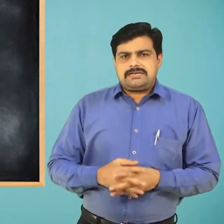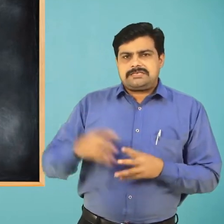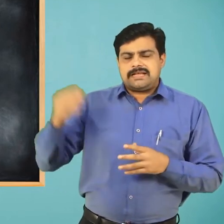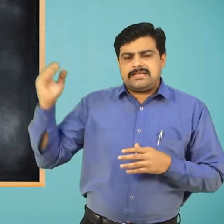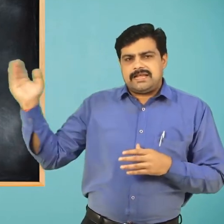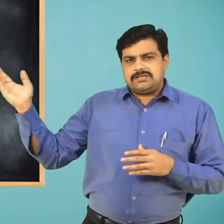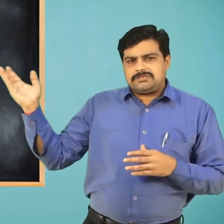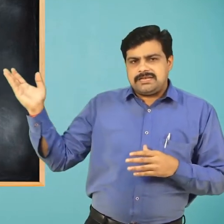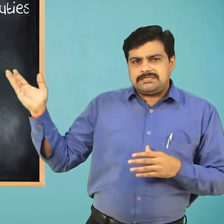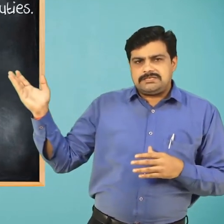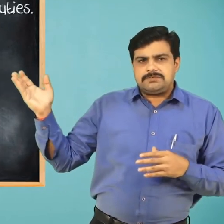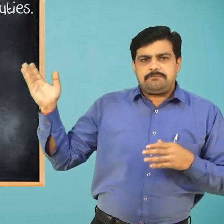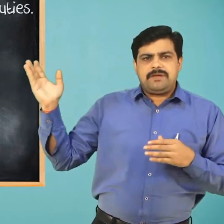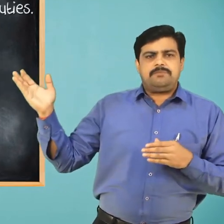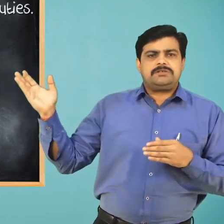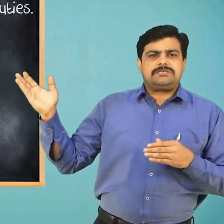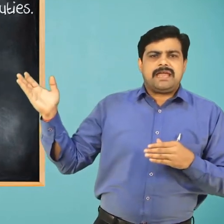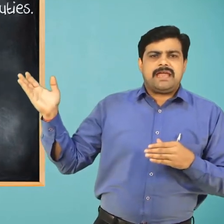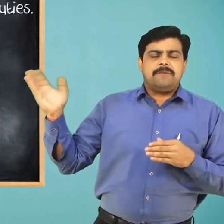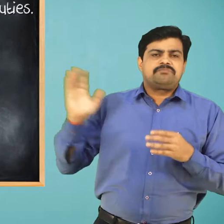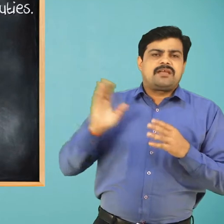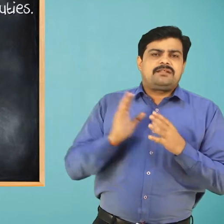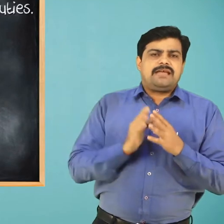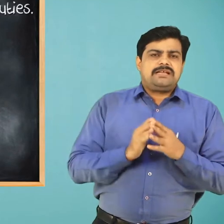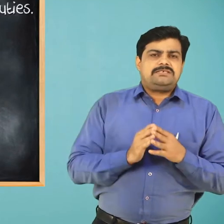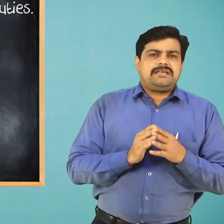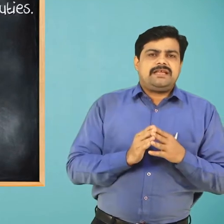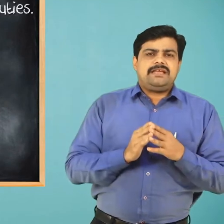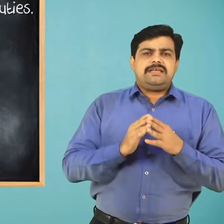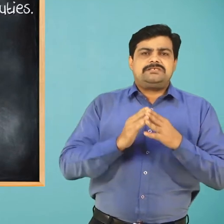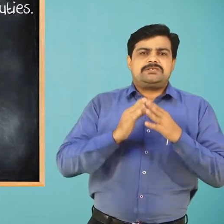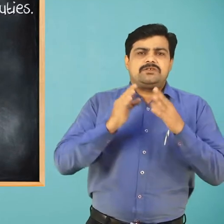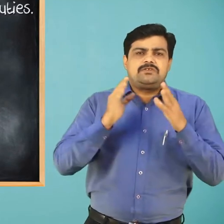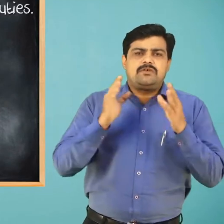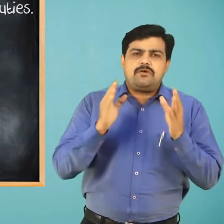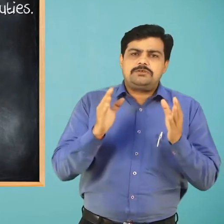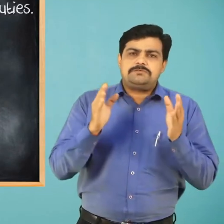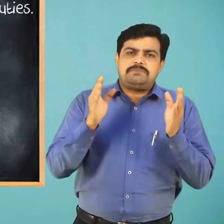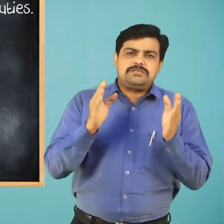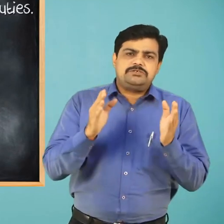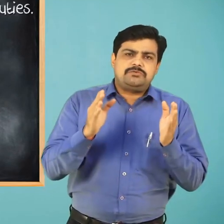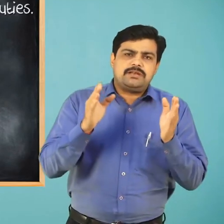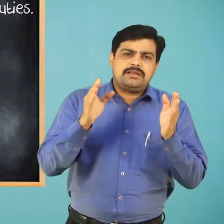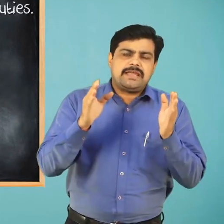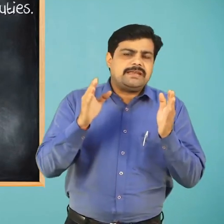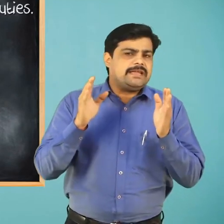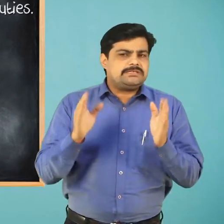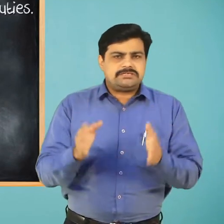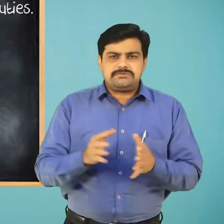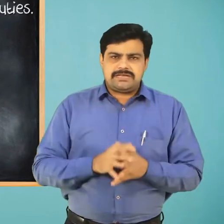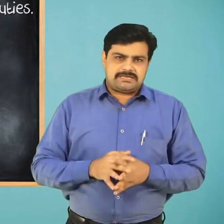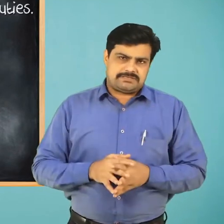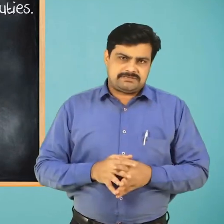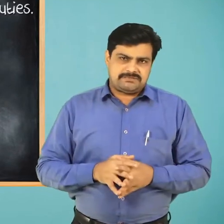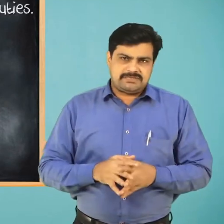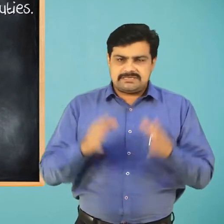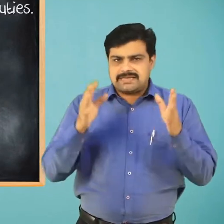take another sentence. People say that he is not punctual in his duties. This is